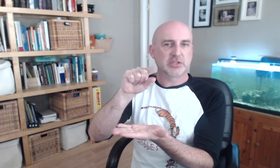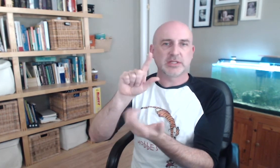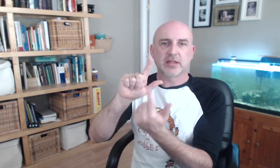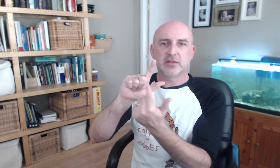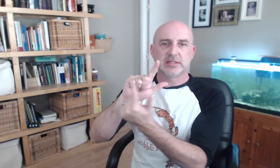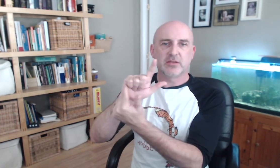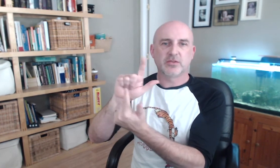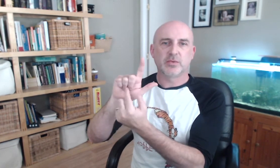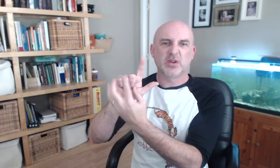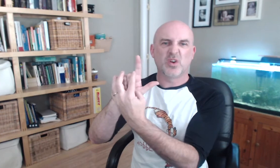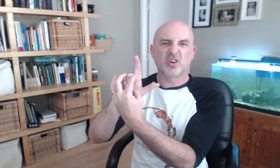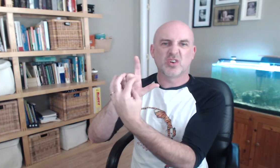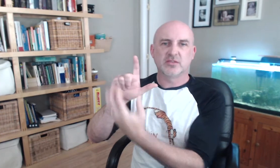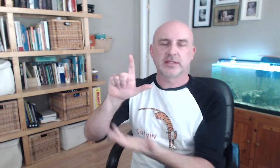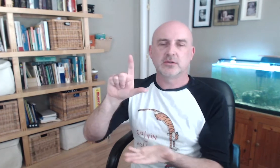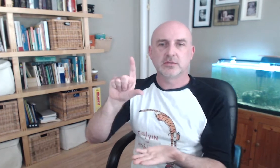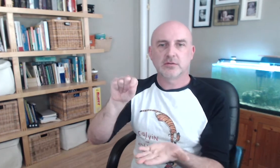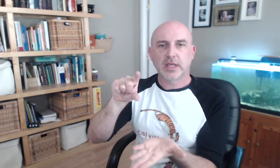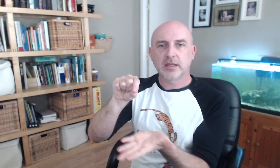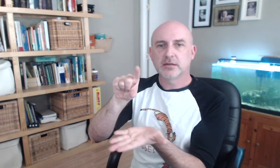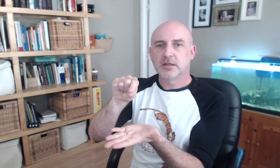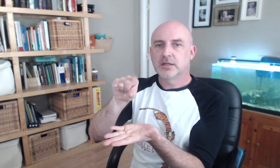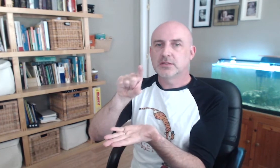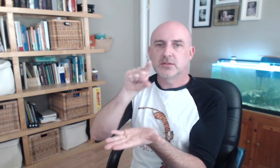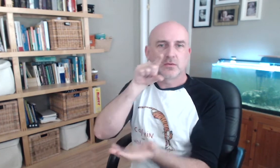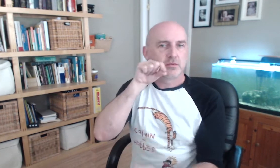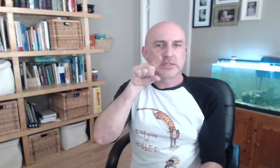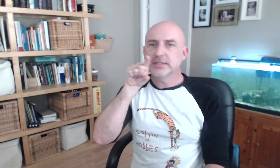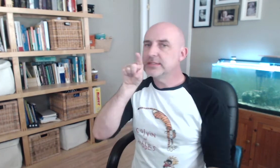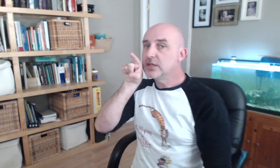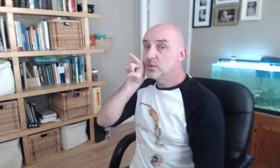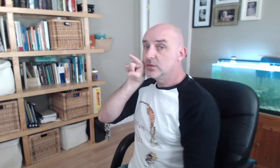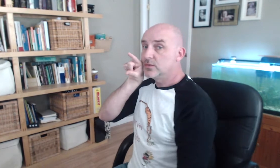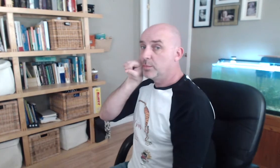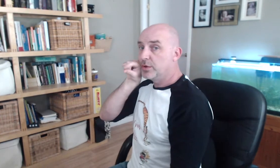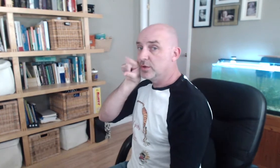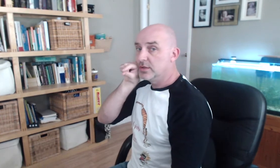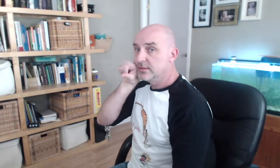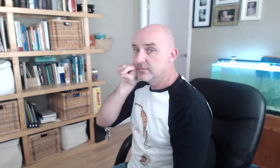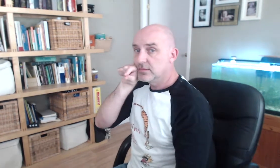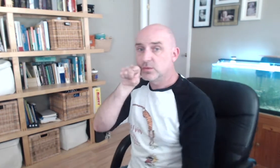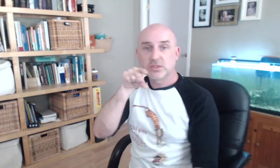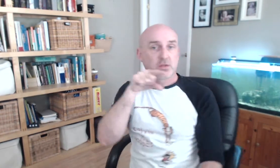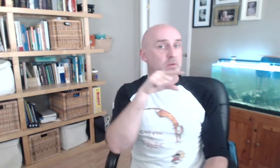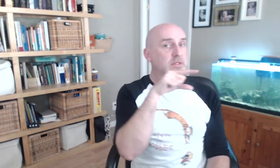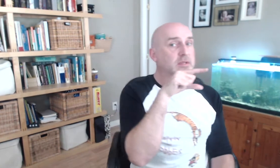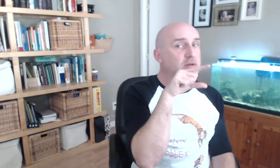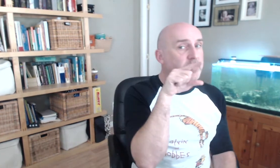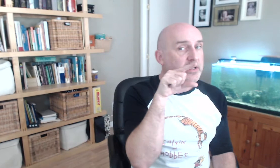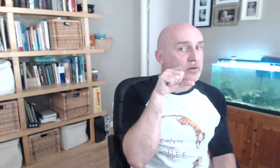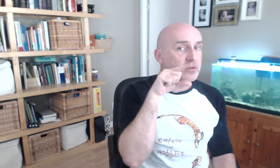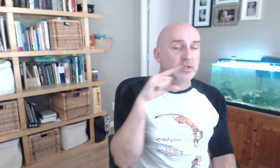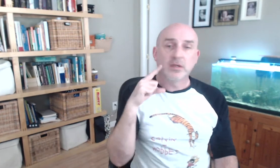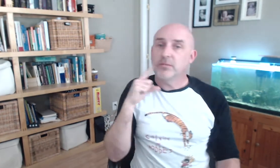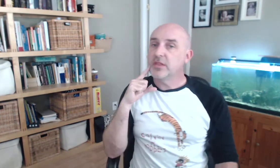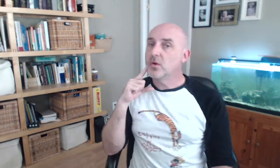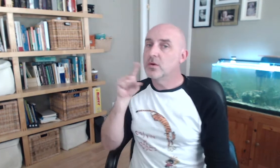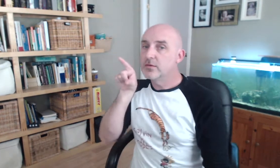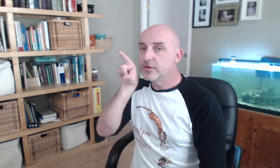together. These other three are all curled under, okay? So this is a sign you would use for a bird. You would just hold it here by the corner of your